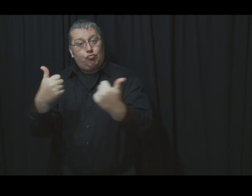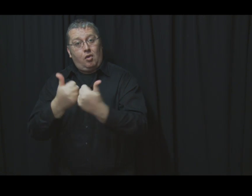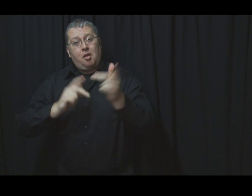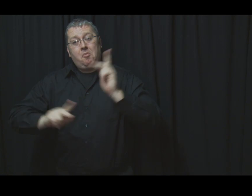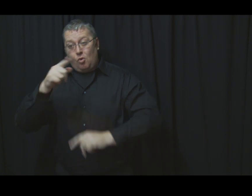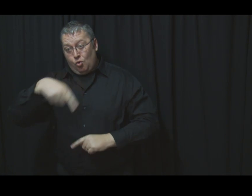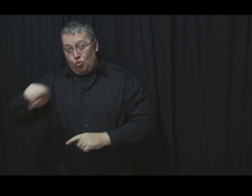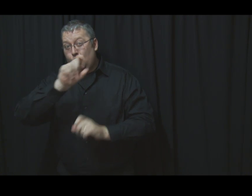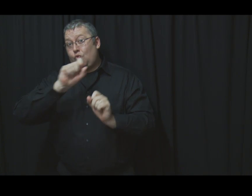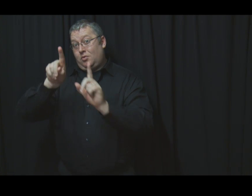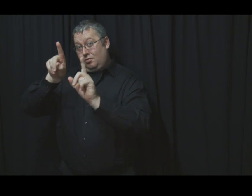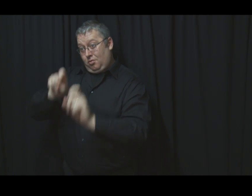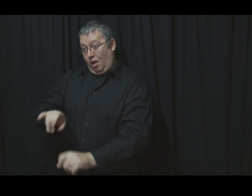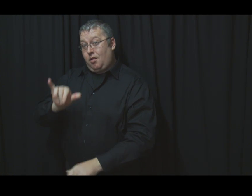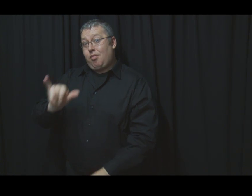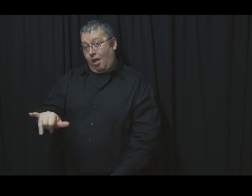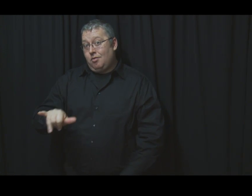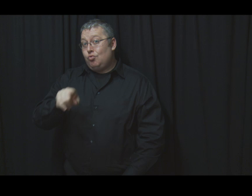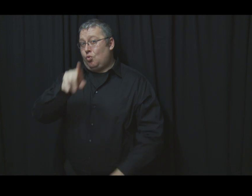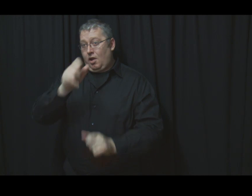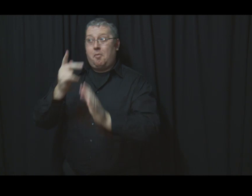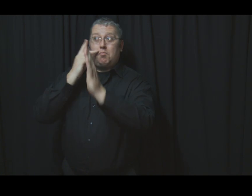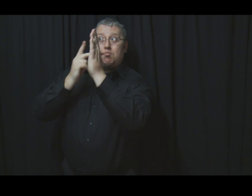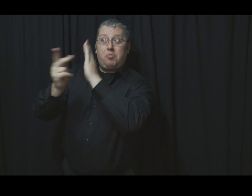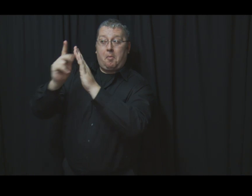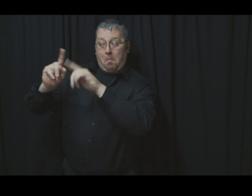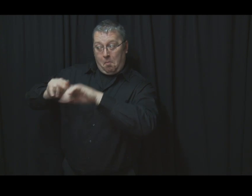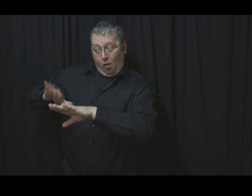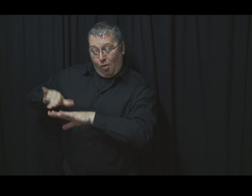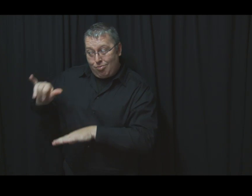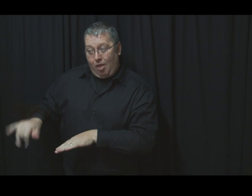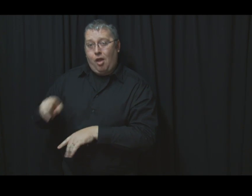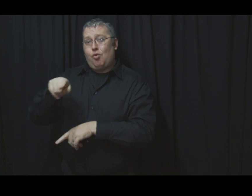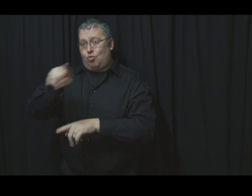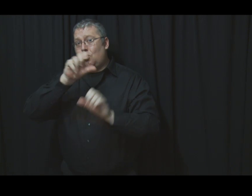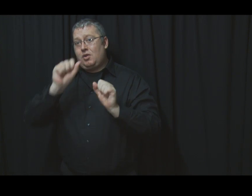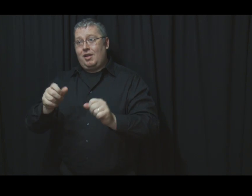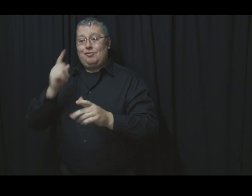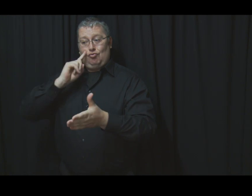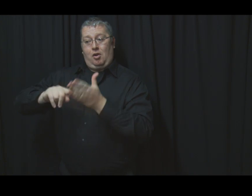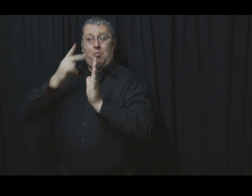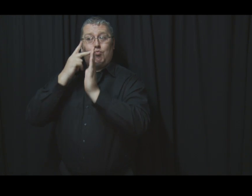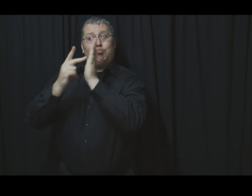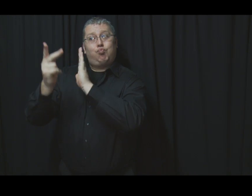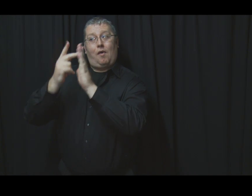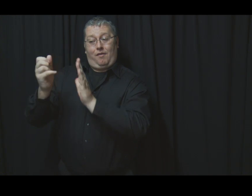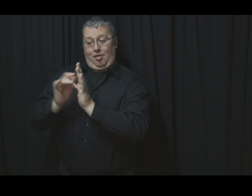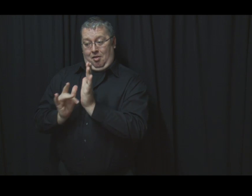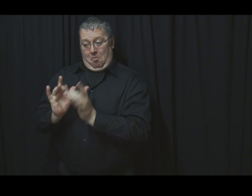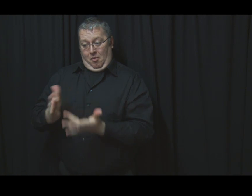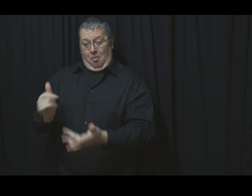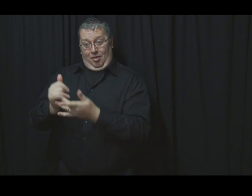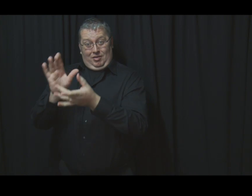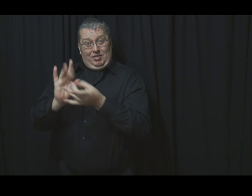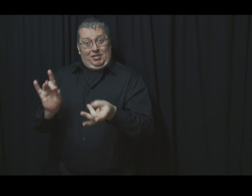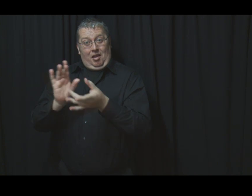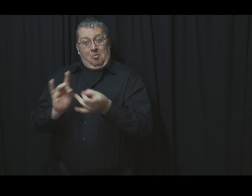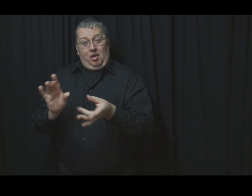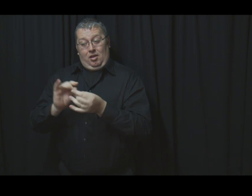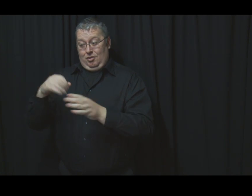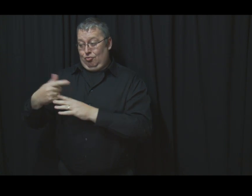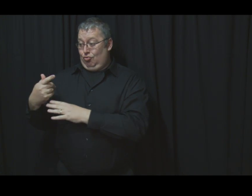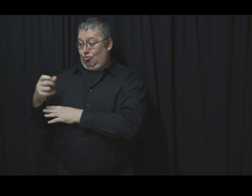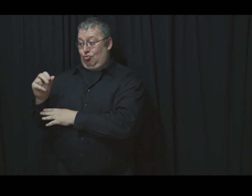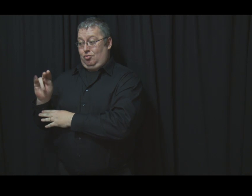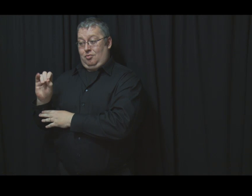can go and test that. You can make predictions based on that. You can check the prophecies in the Bible. You can check the statements in